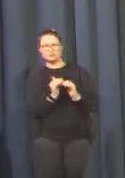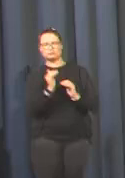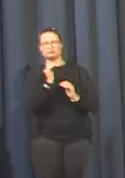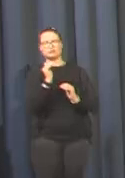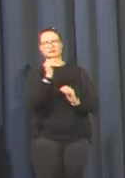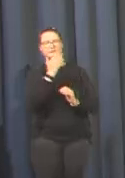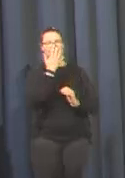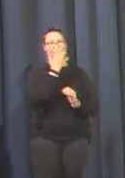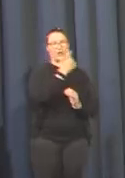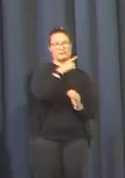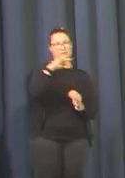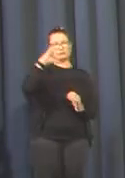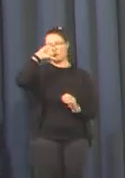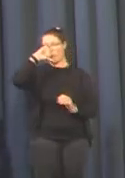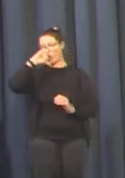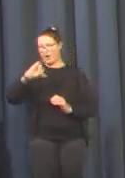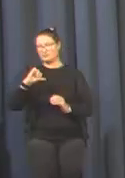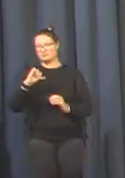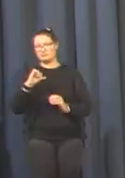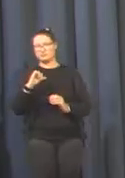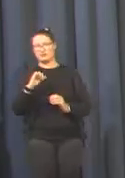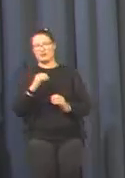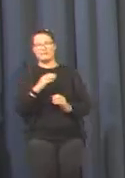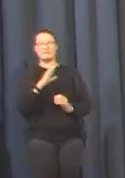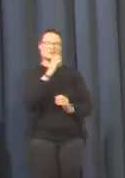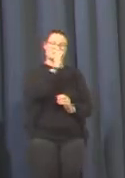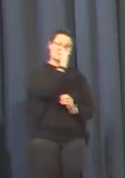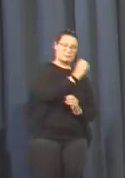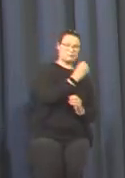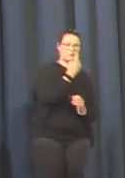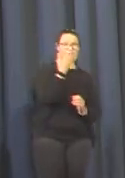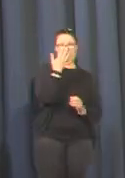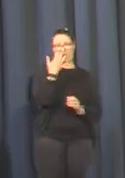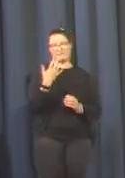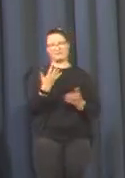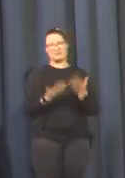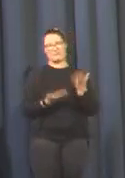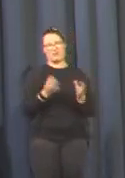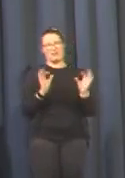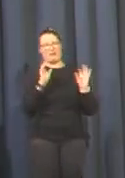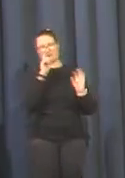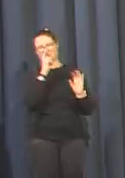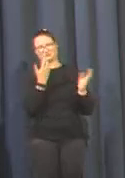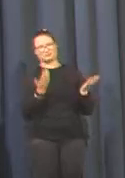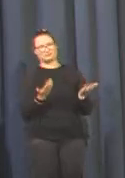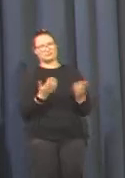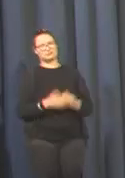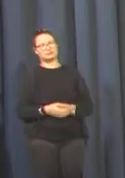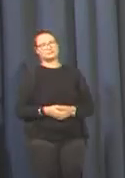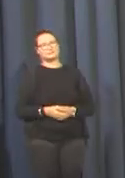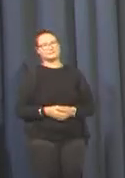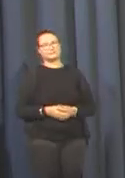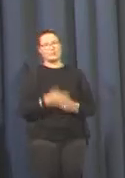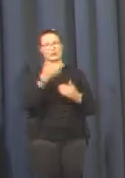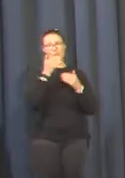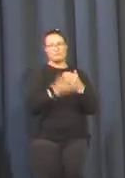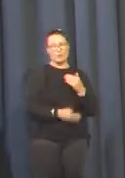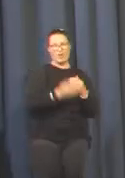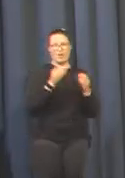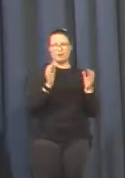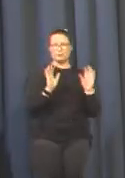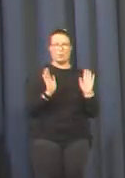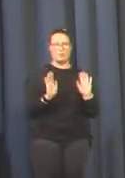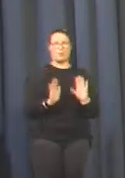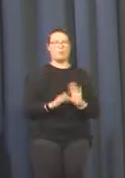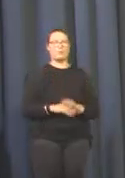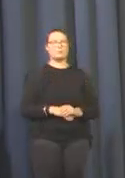have anything to compare for the 0 to 5 years. So we haven't been able to rule it out. What we are saying is that it